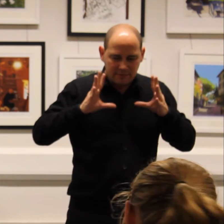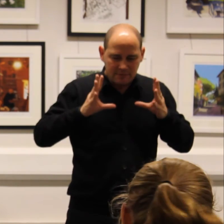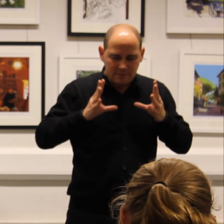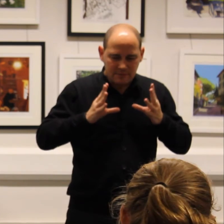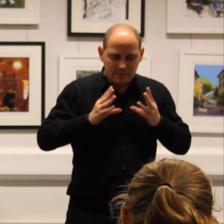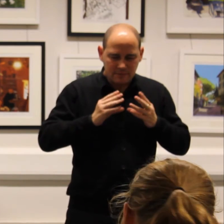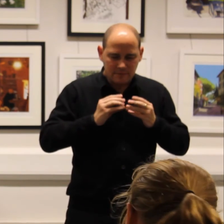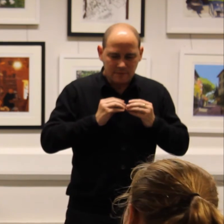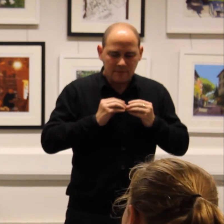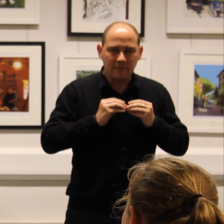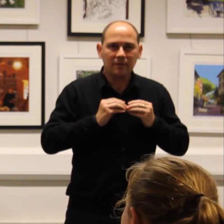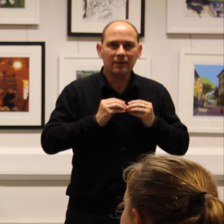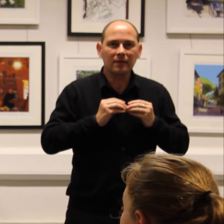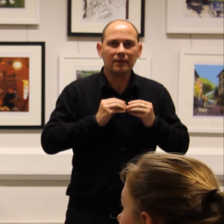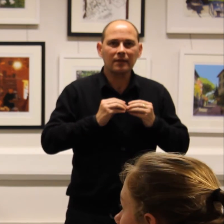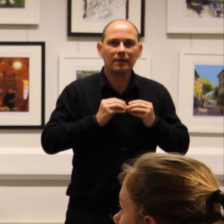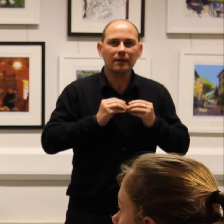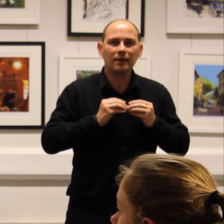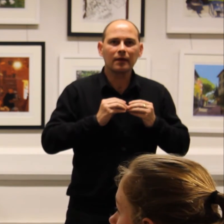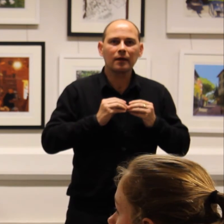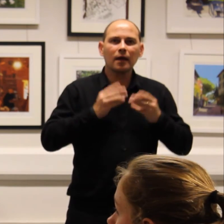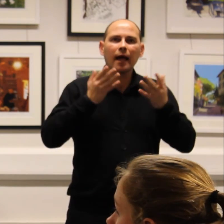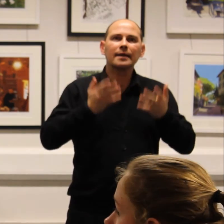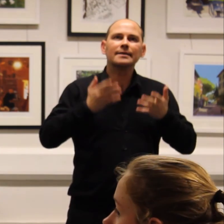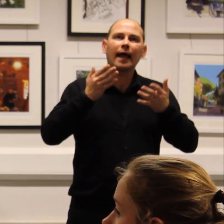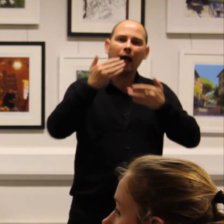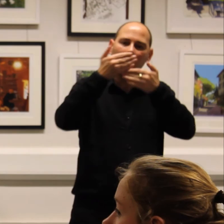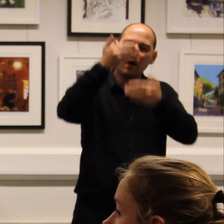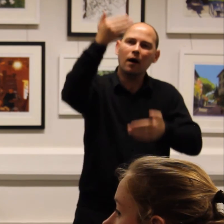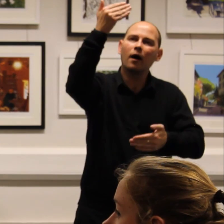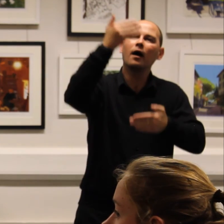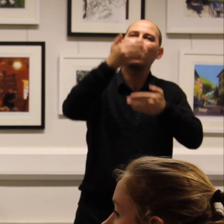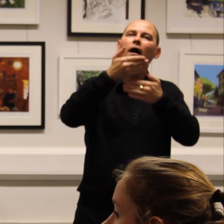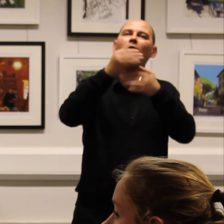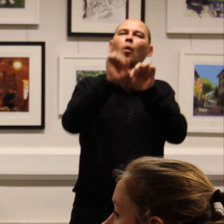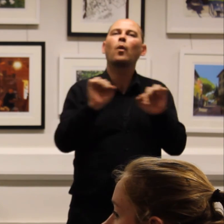Now, she is looking out of the sitting room window for her brother to get home from